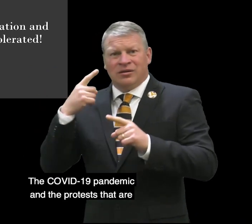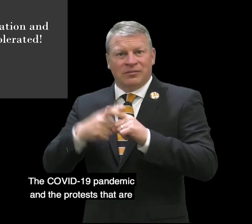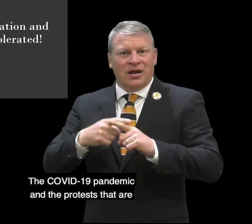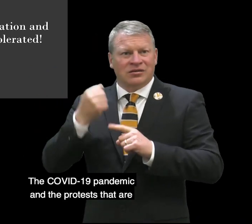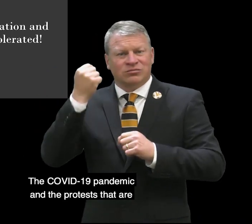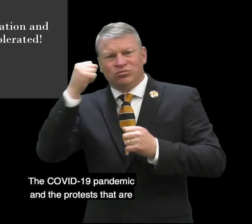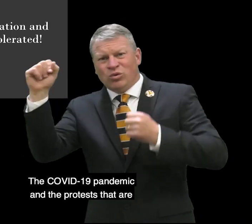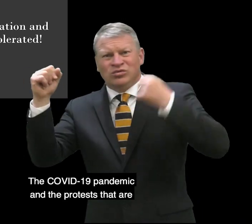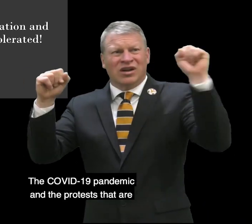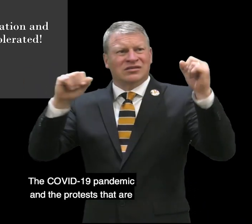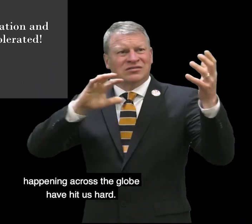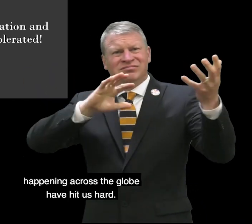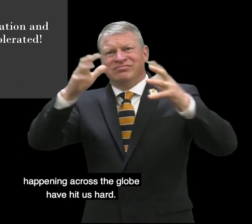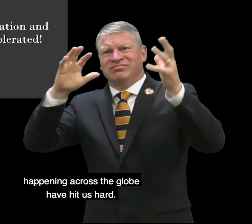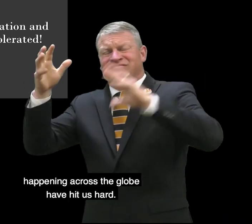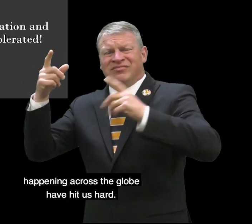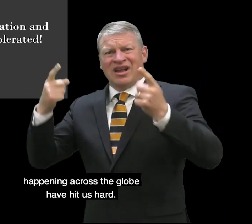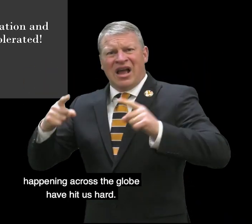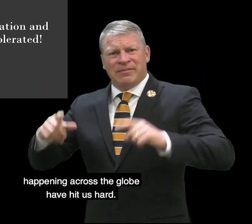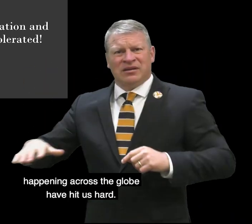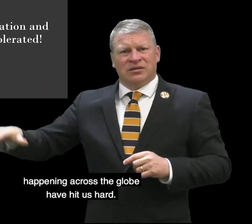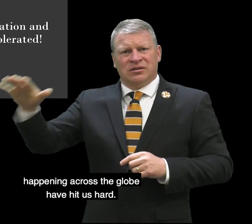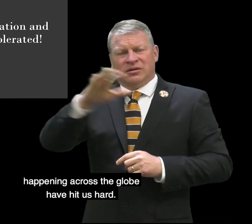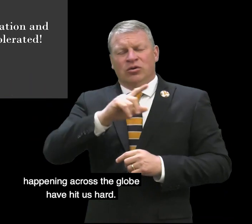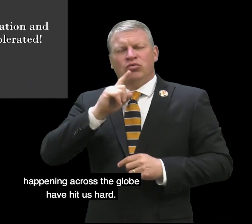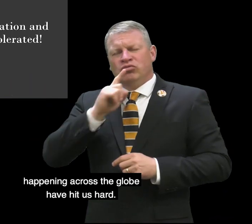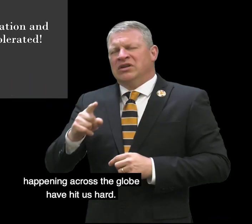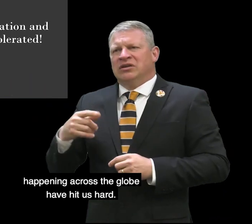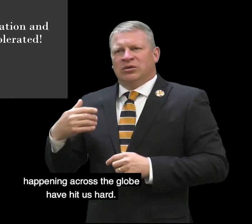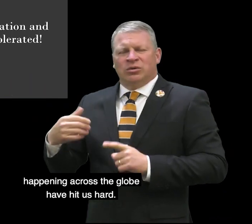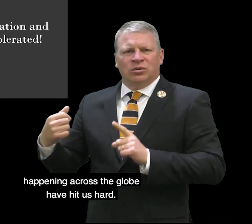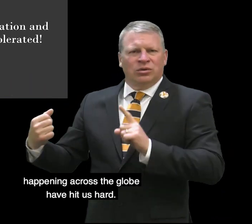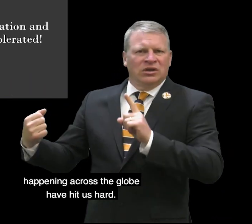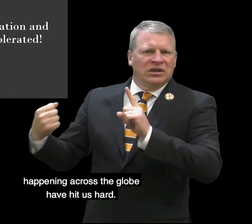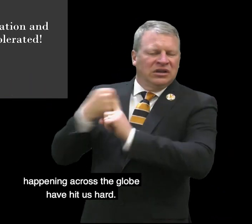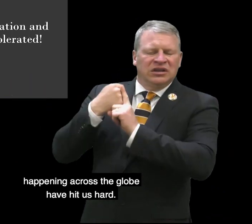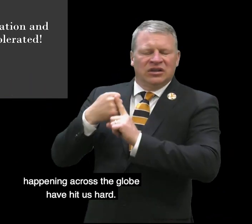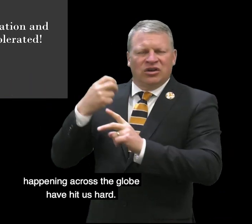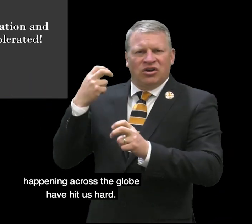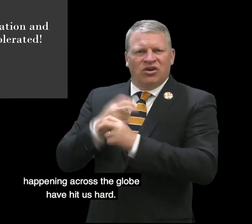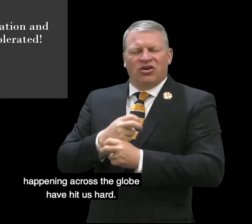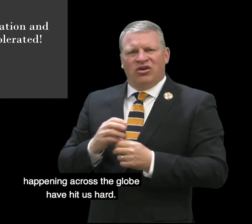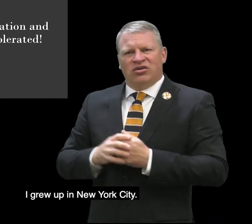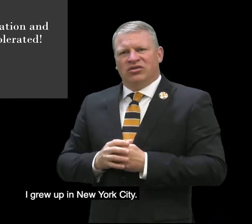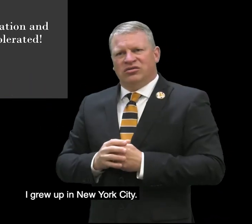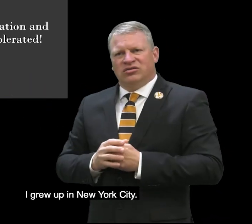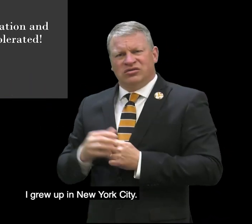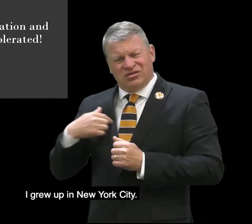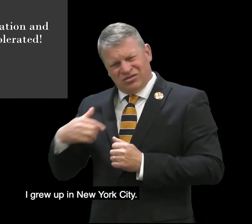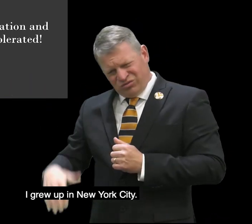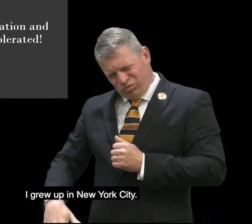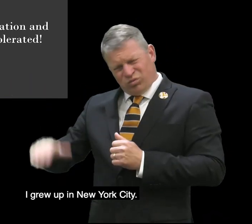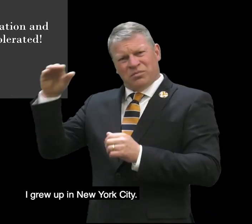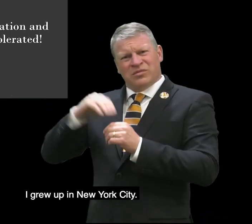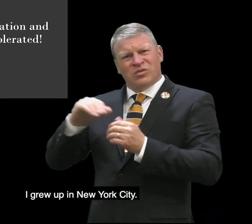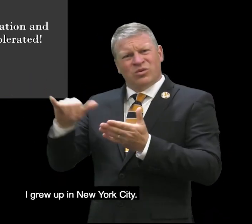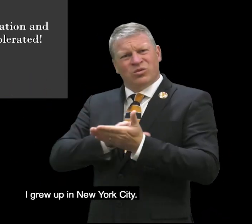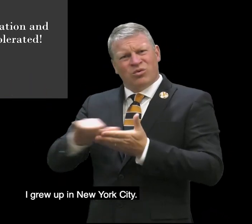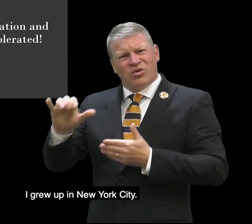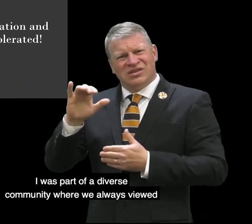The COVID-19 pandemic and the protests that are happening across the globe have hit us hard. I grew